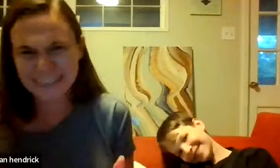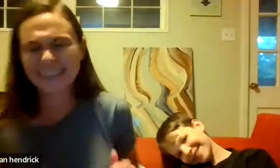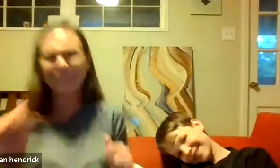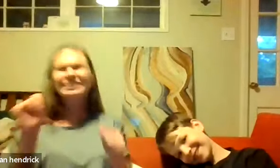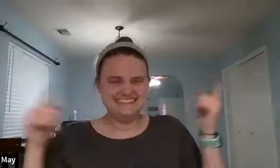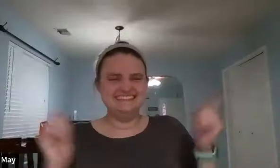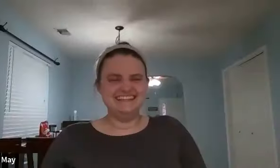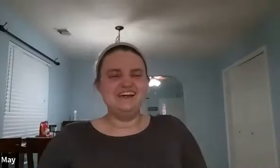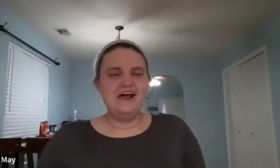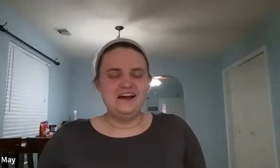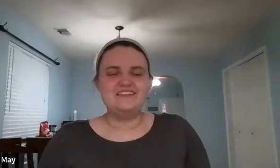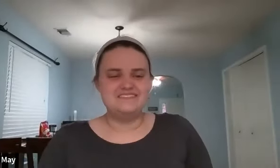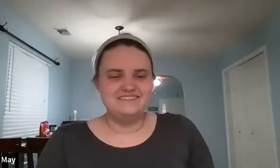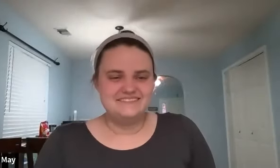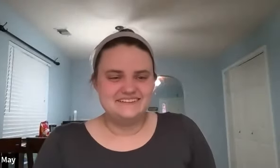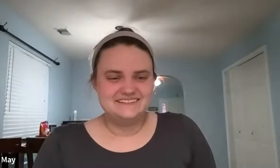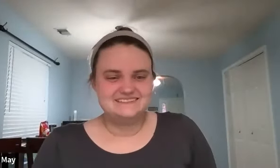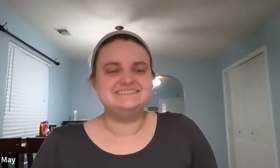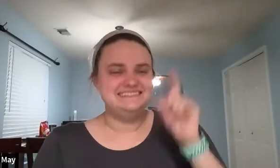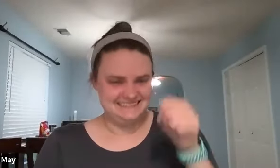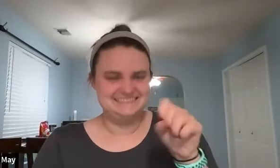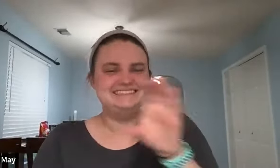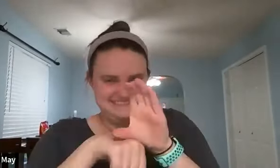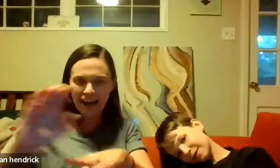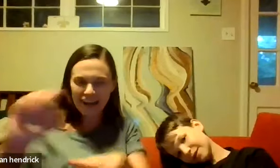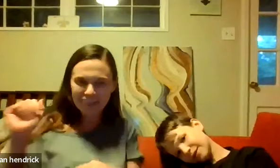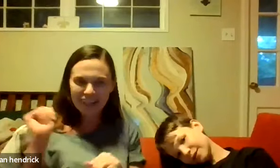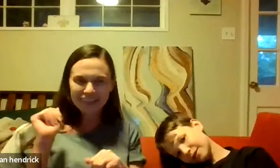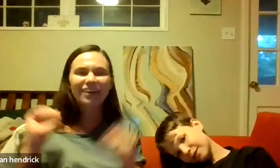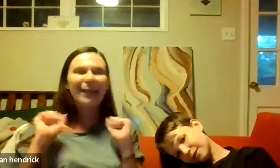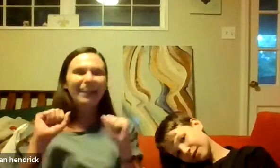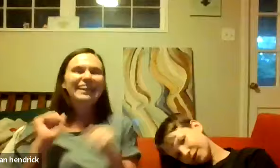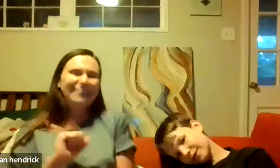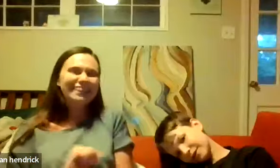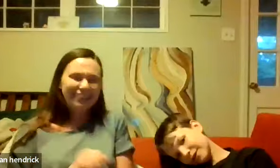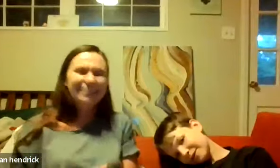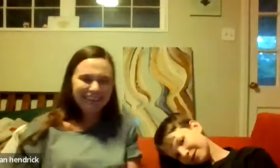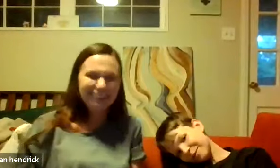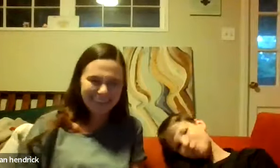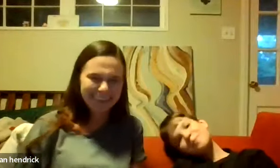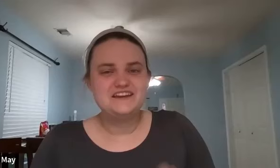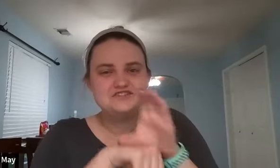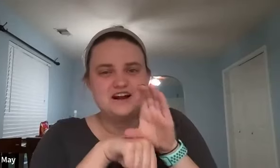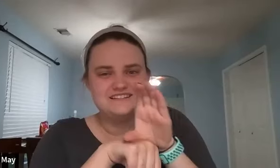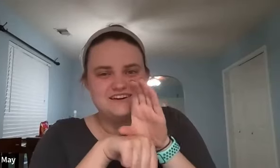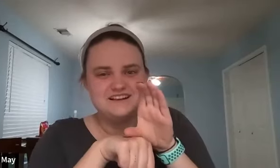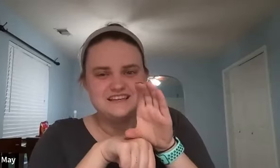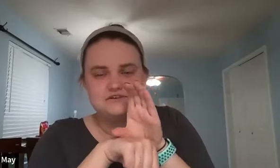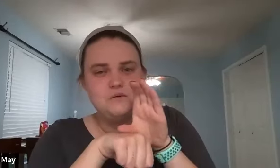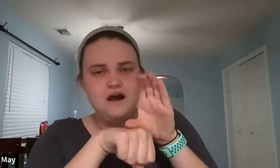which. Church is the tap and chocolate's the slide, right? Okay. Yes. I think of chocolate sauce. I don't know why.